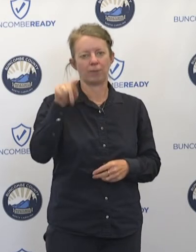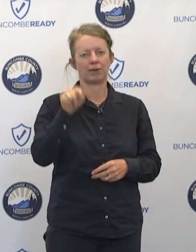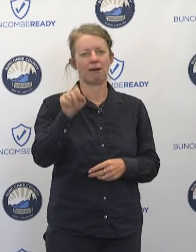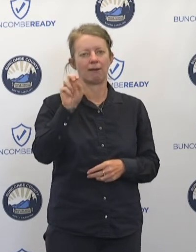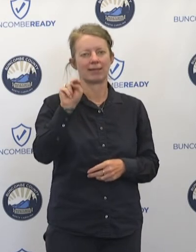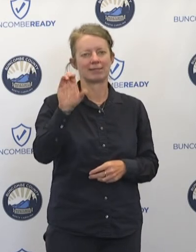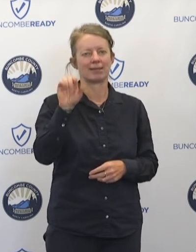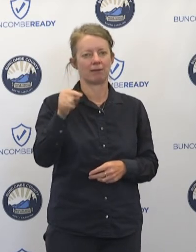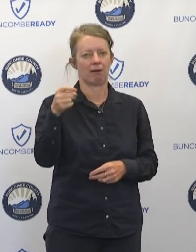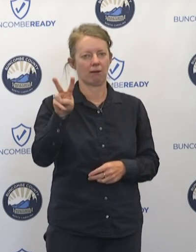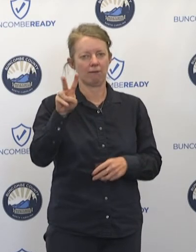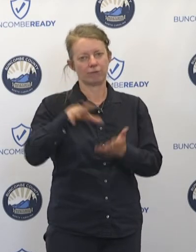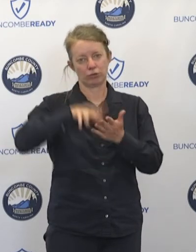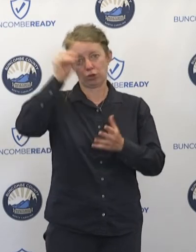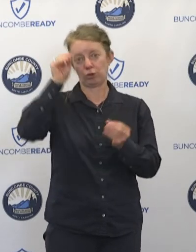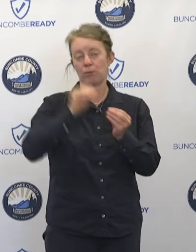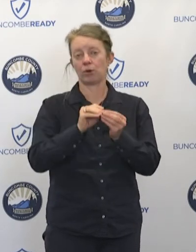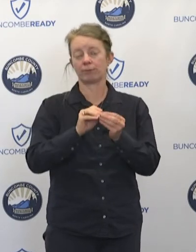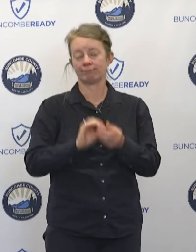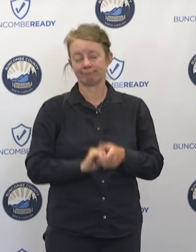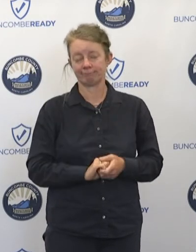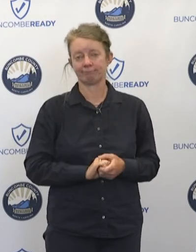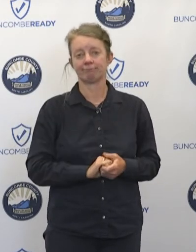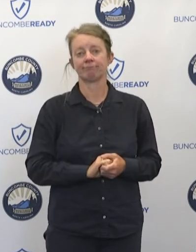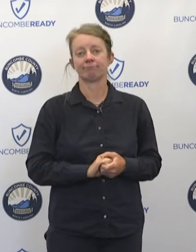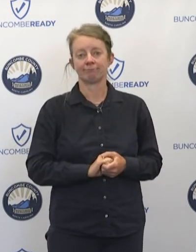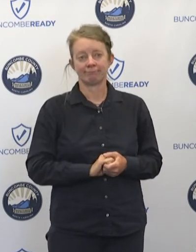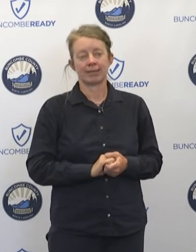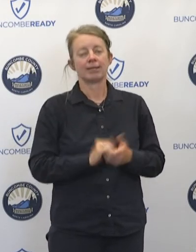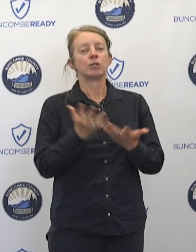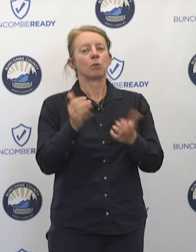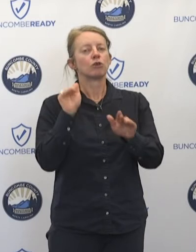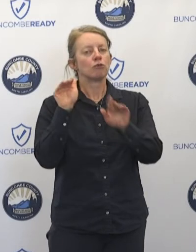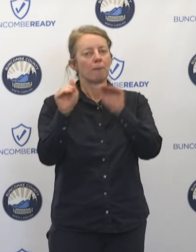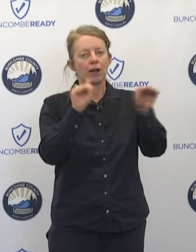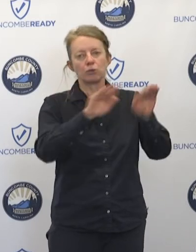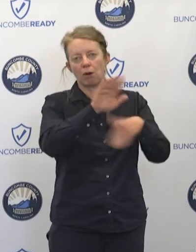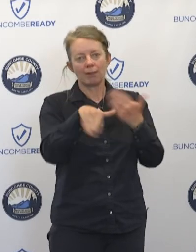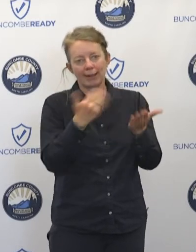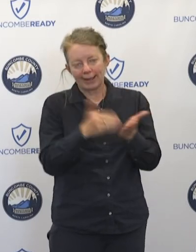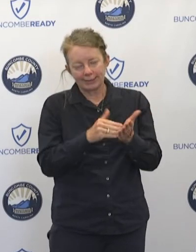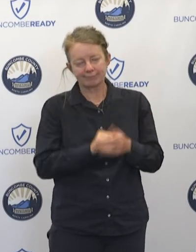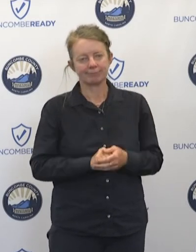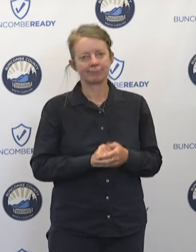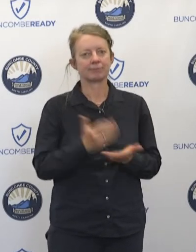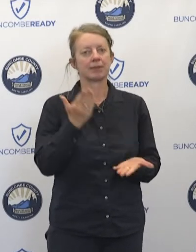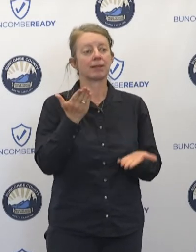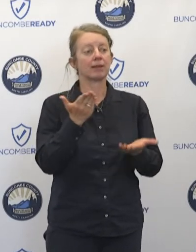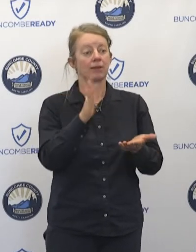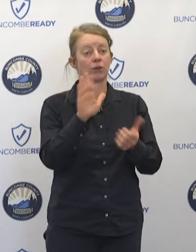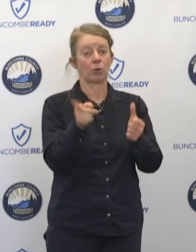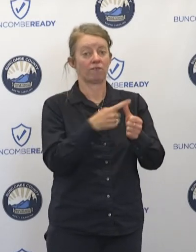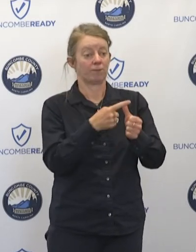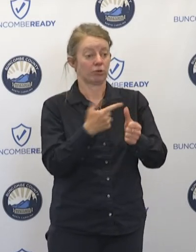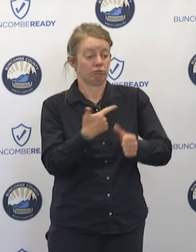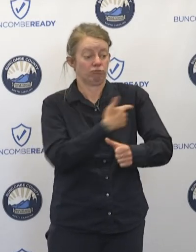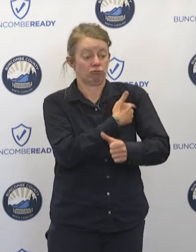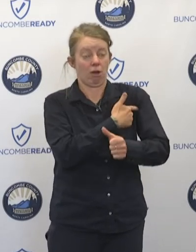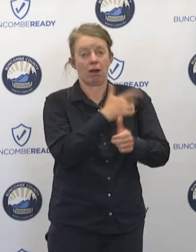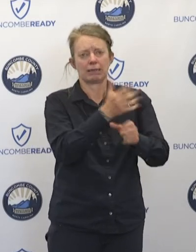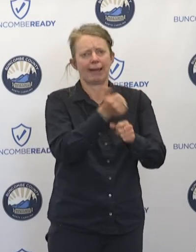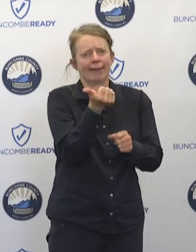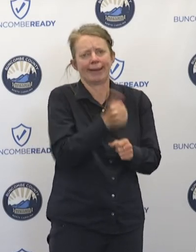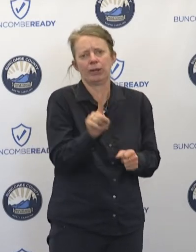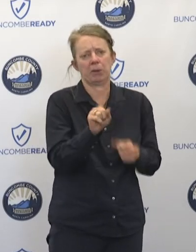findmygroup.nc.gov to learn more. And just as a reminder, you may receive your first dose at any location,